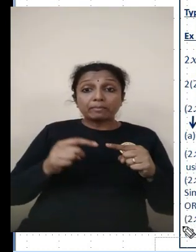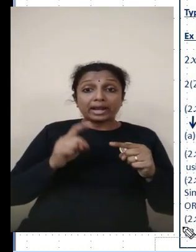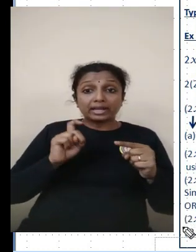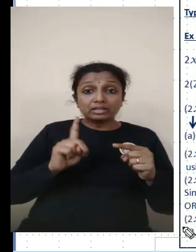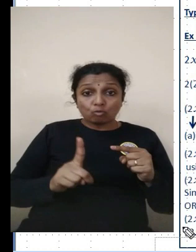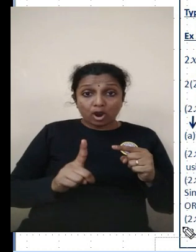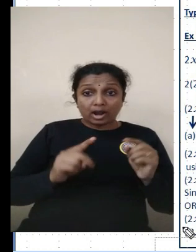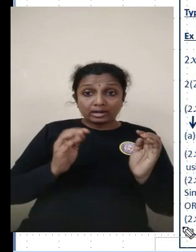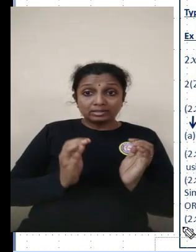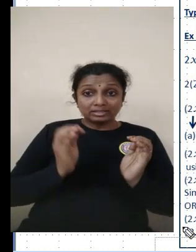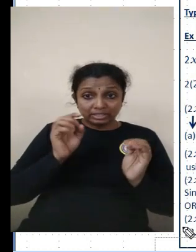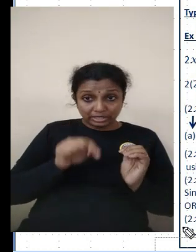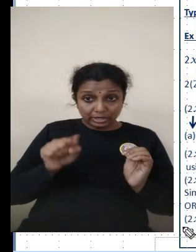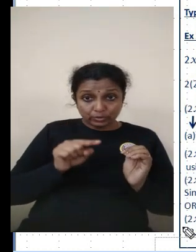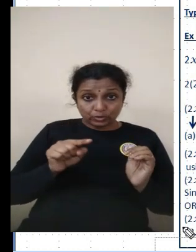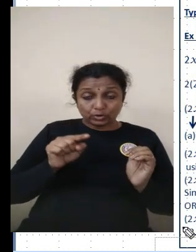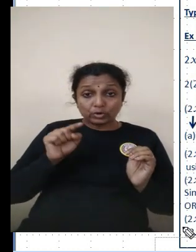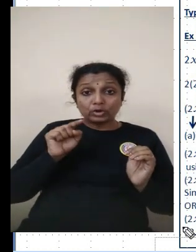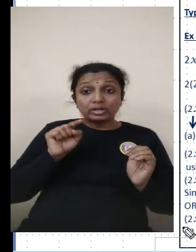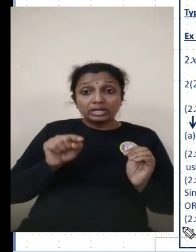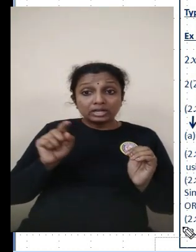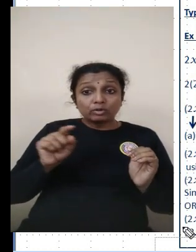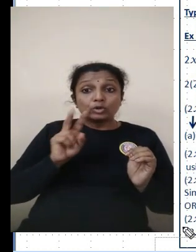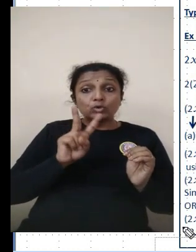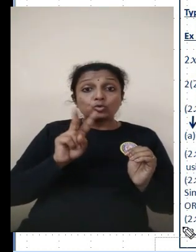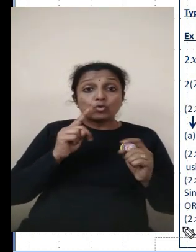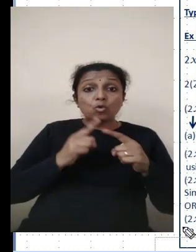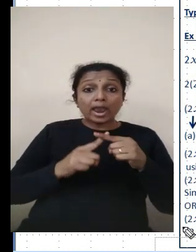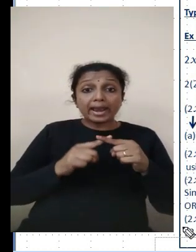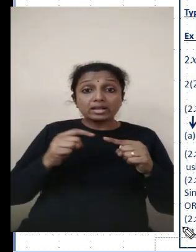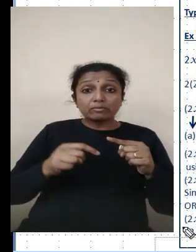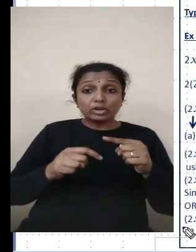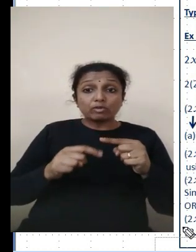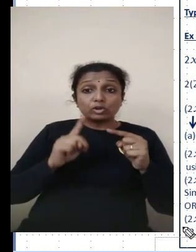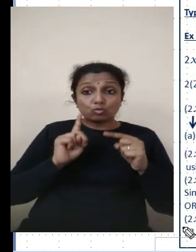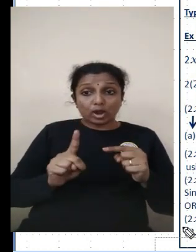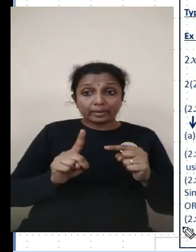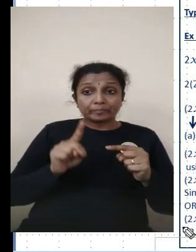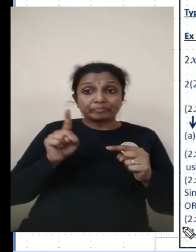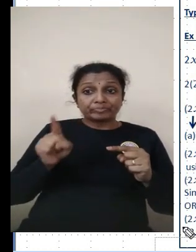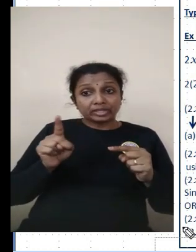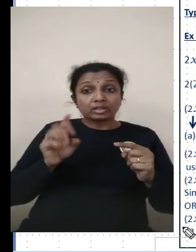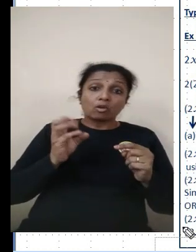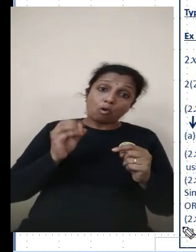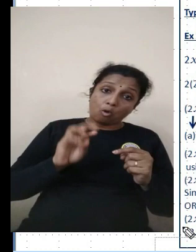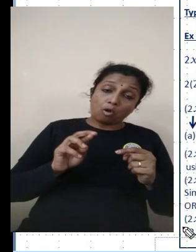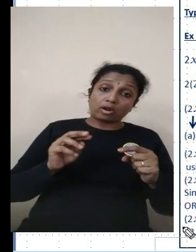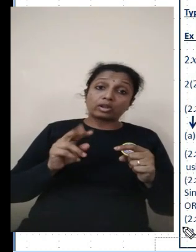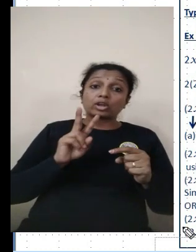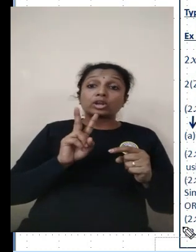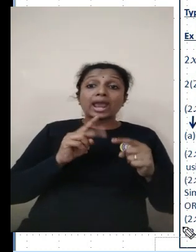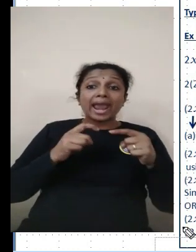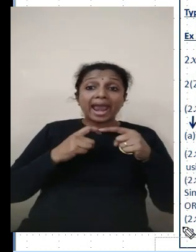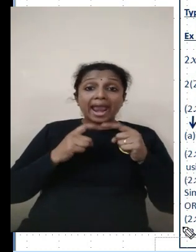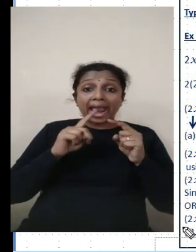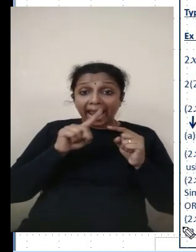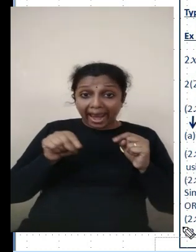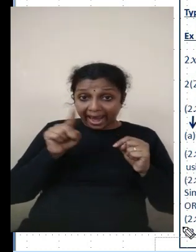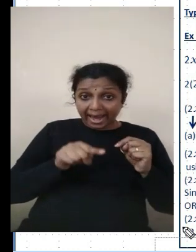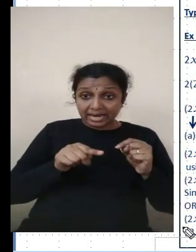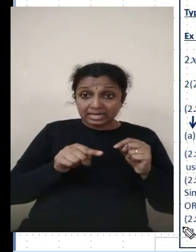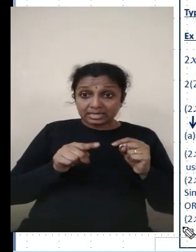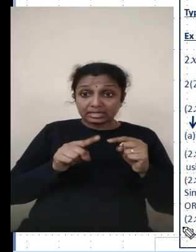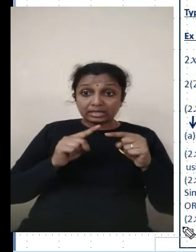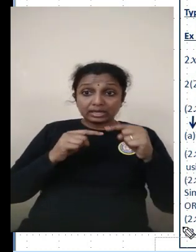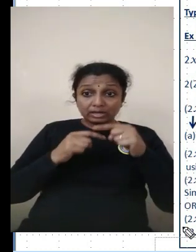solve those, then 2x minus 1 is equal to 0. So 2x equal to 1 or x equal to